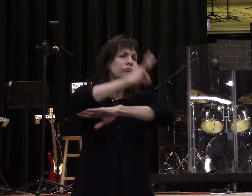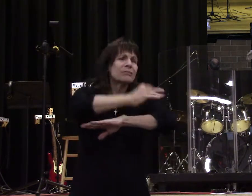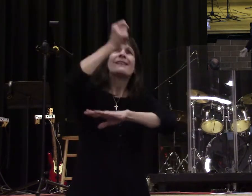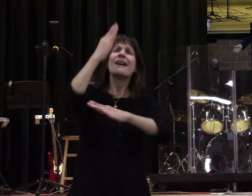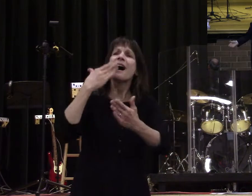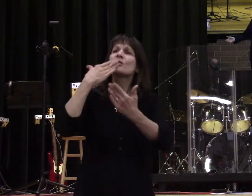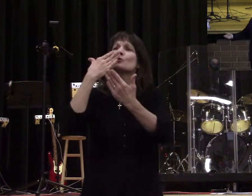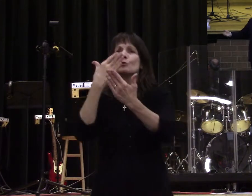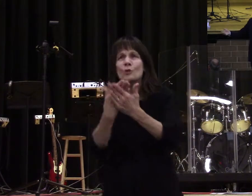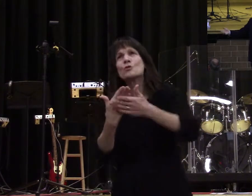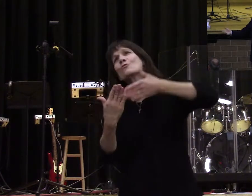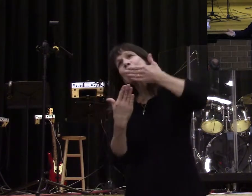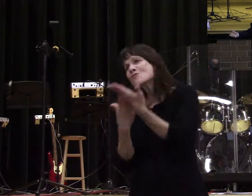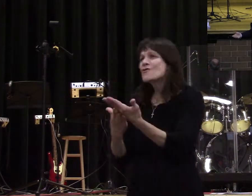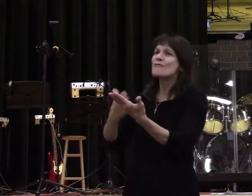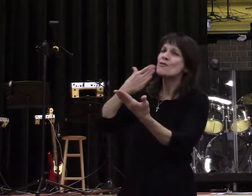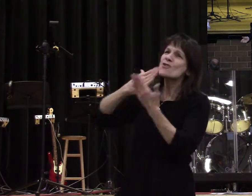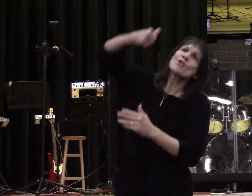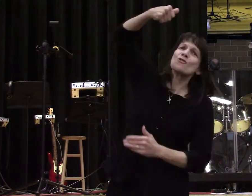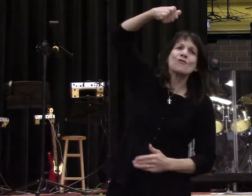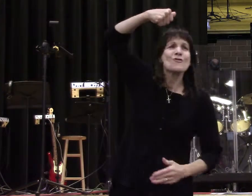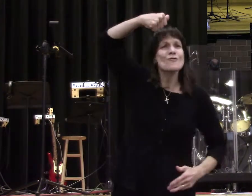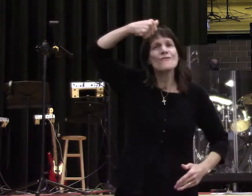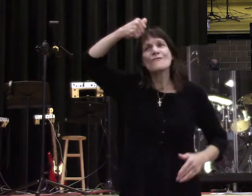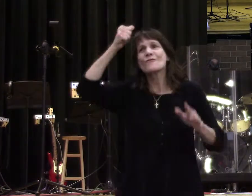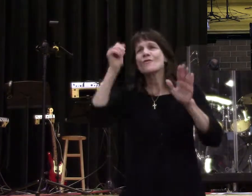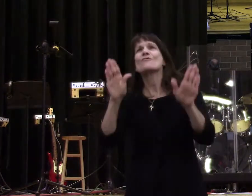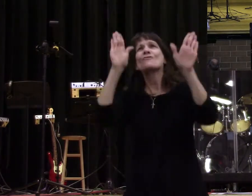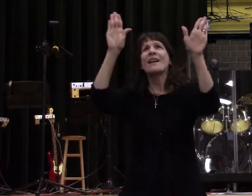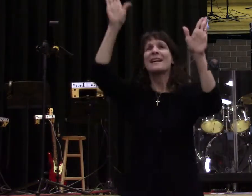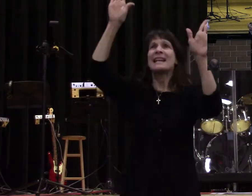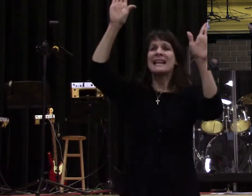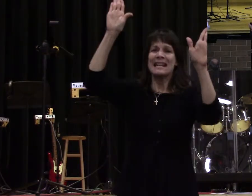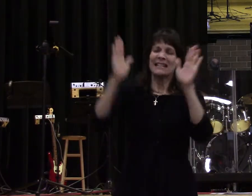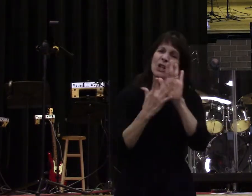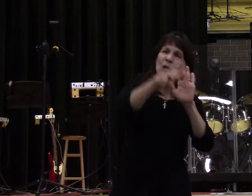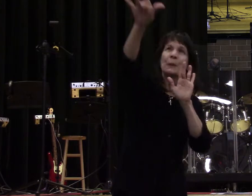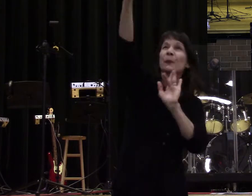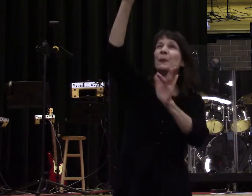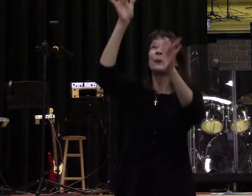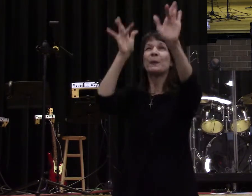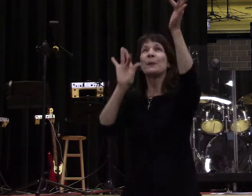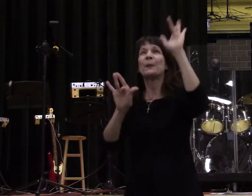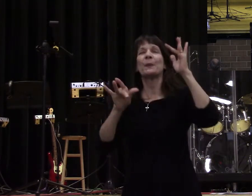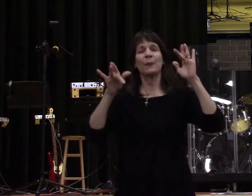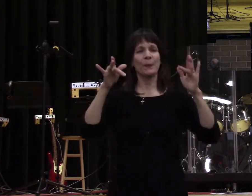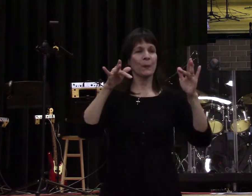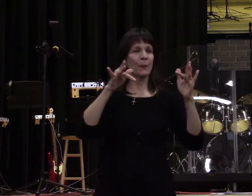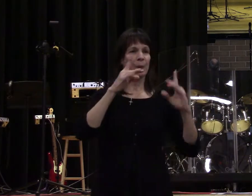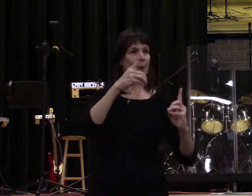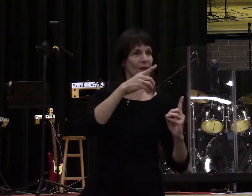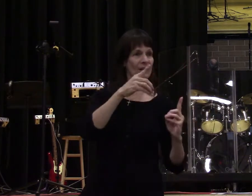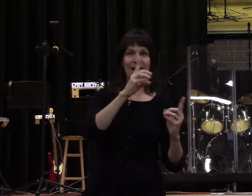my God is gooder than good and gooder than the greatest. He's great in majesty. His love shines. And he started to sing about